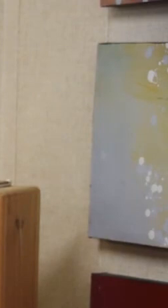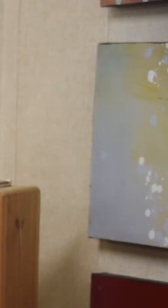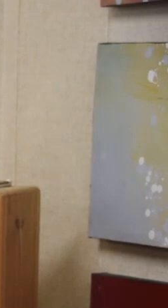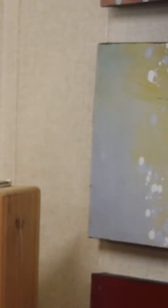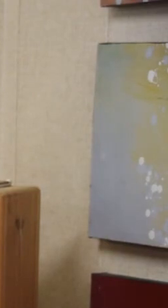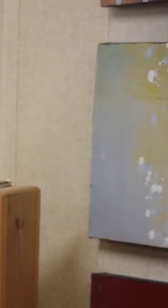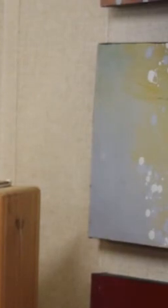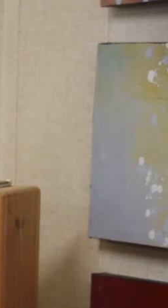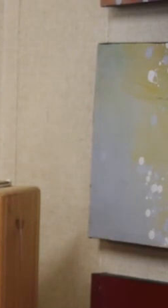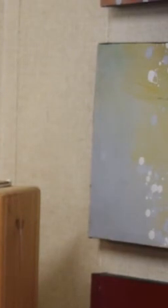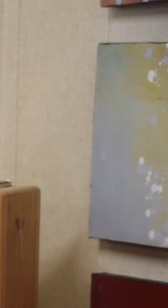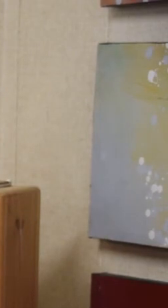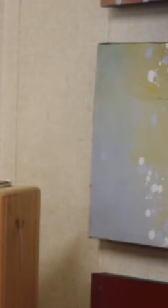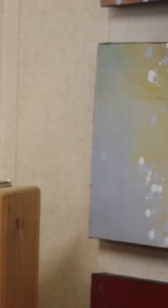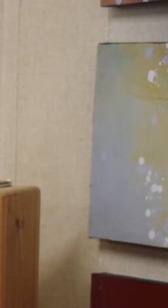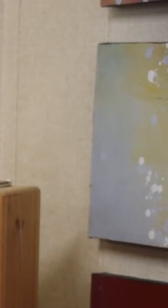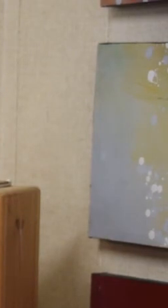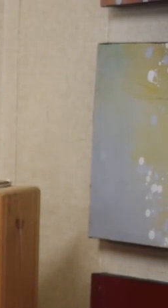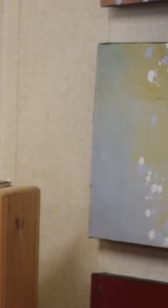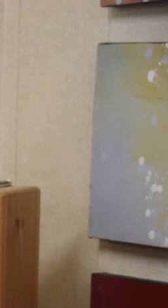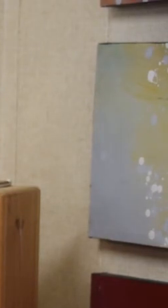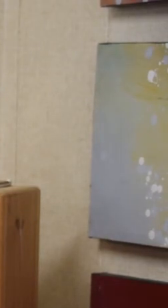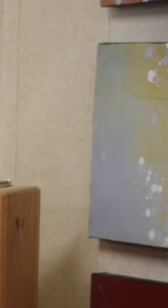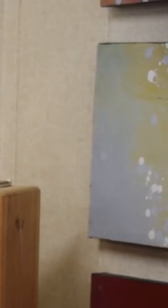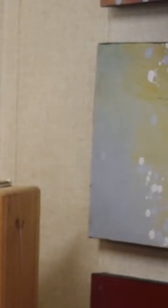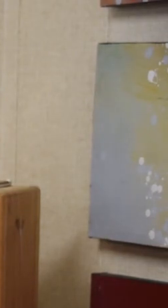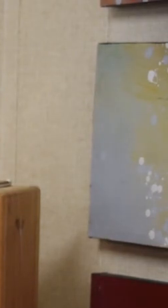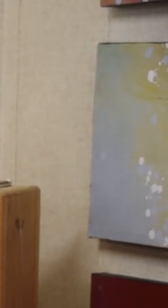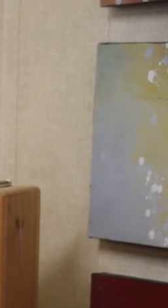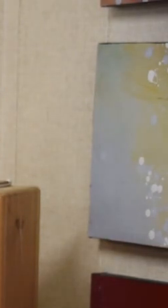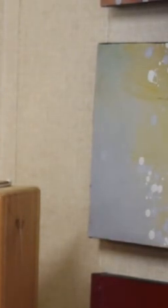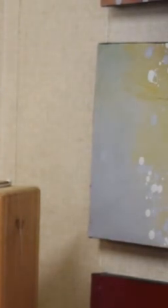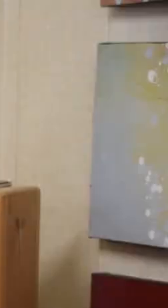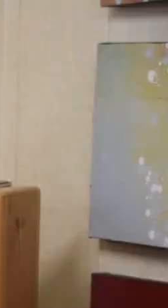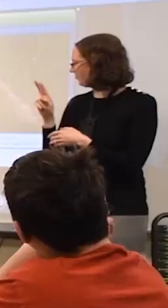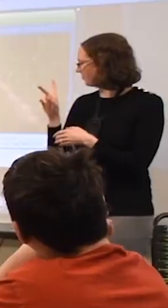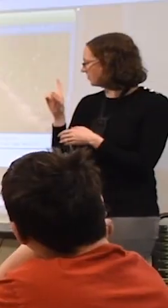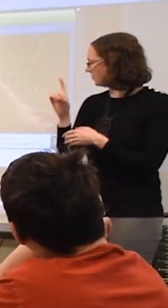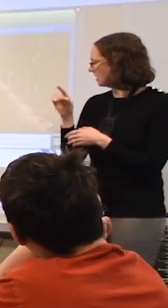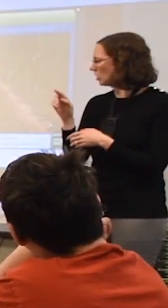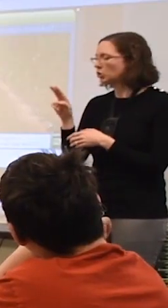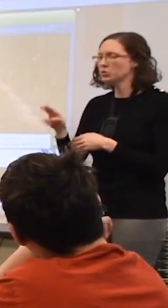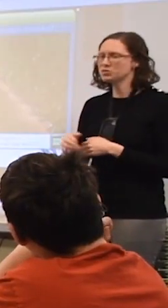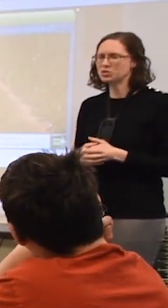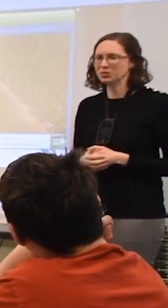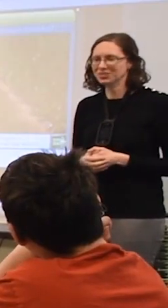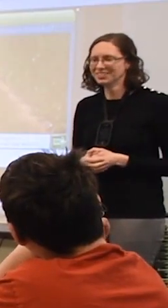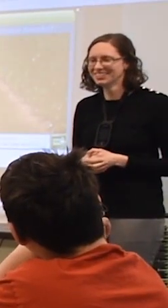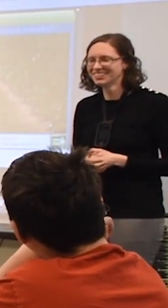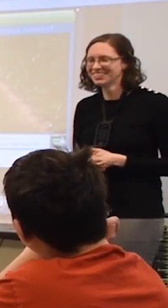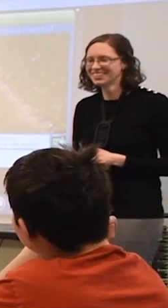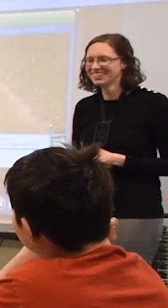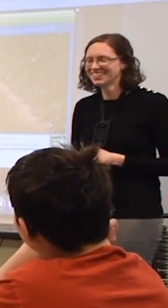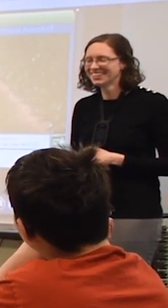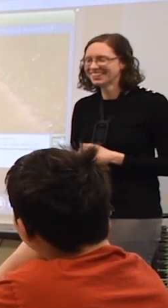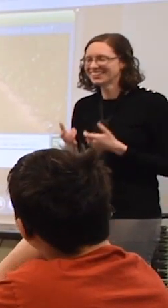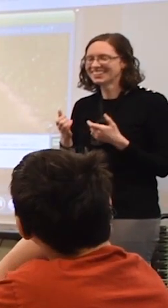they were inconsistent in their production of all tense markers. In a 2012 research